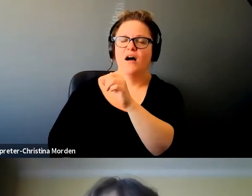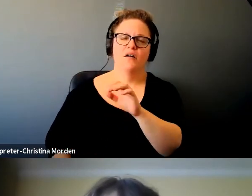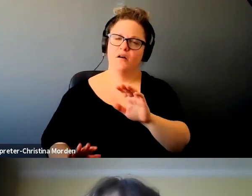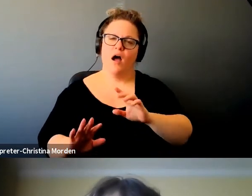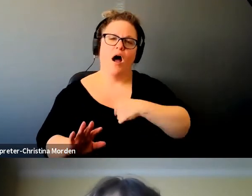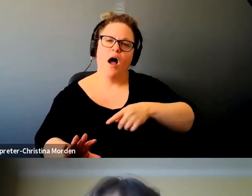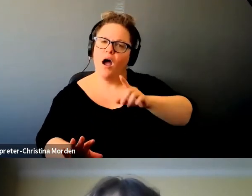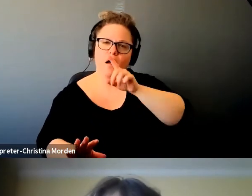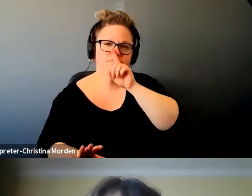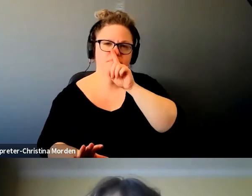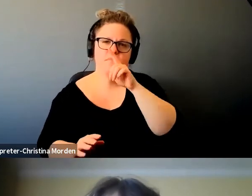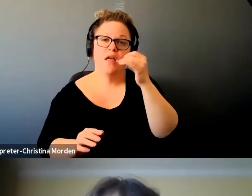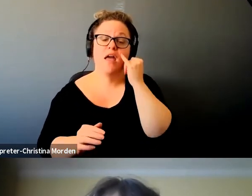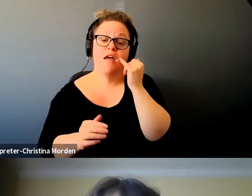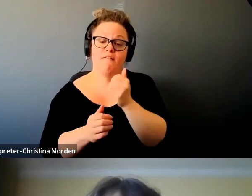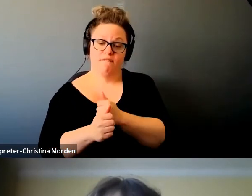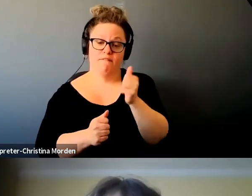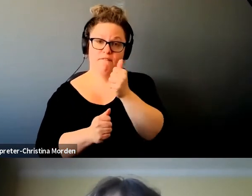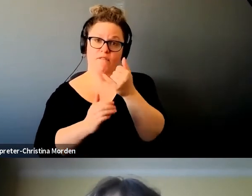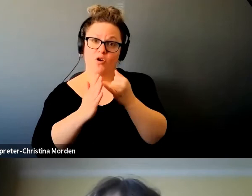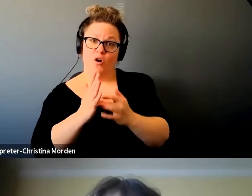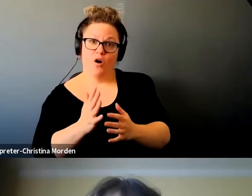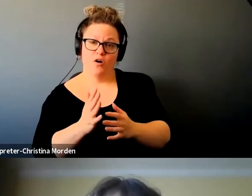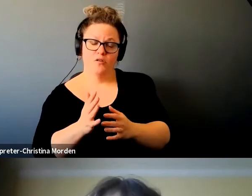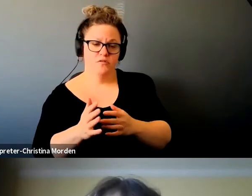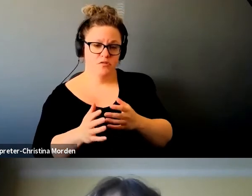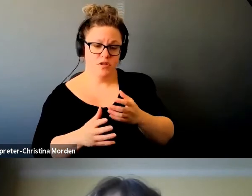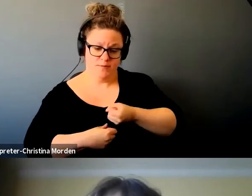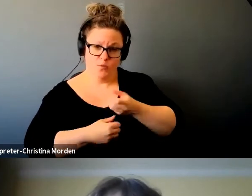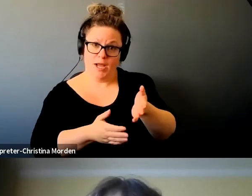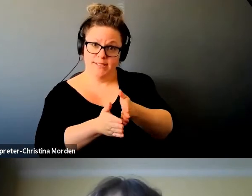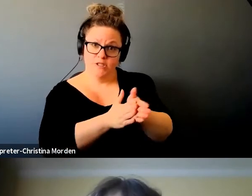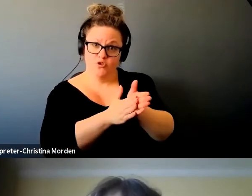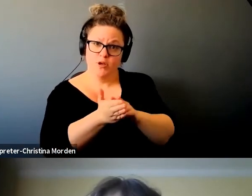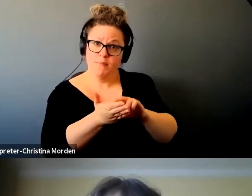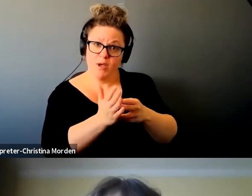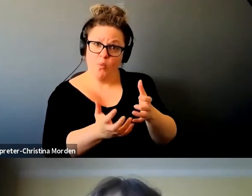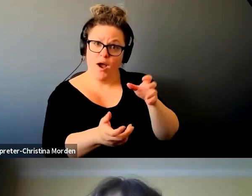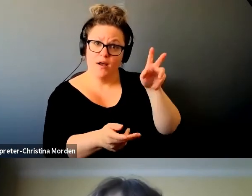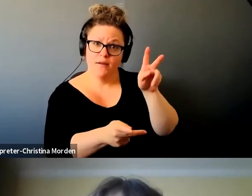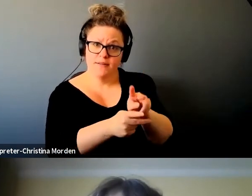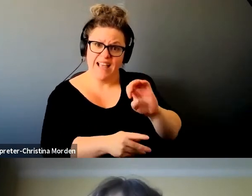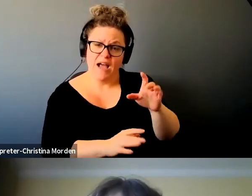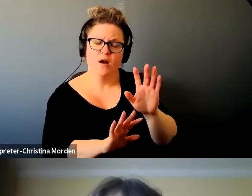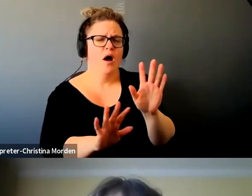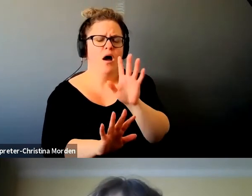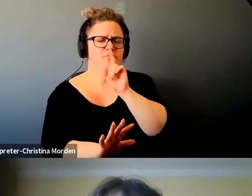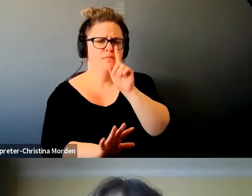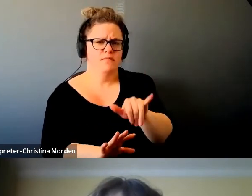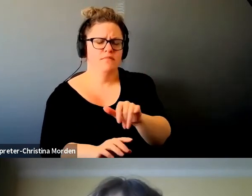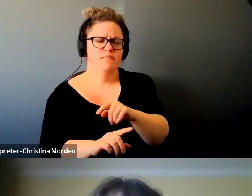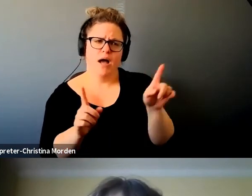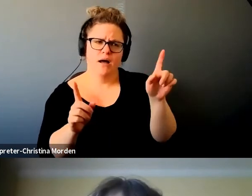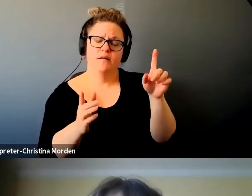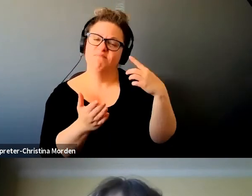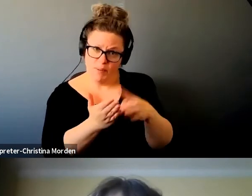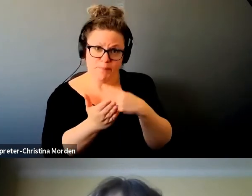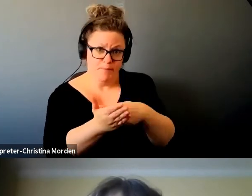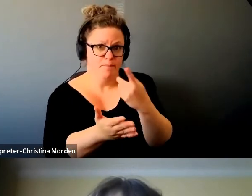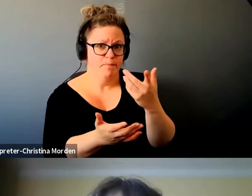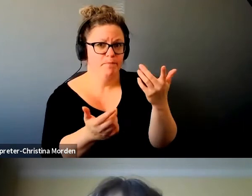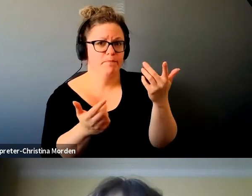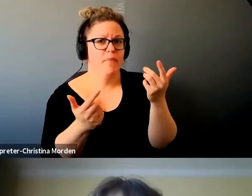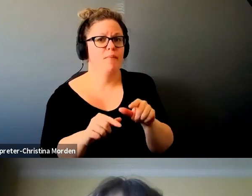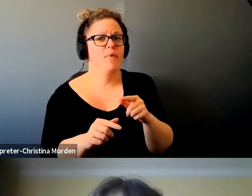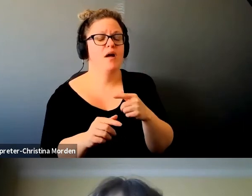is interested in your work, it's because they want to have sex with you. That's not what I'm saying. But I am saying that there